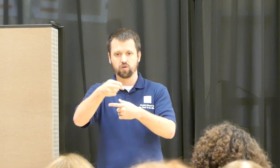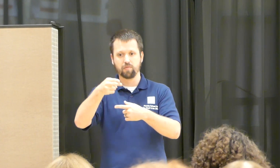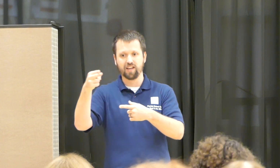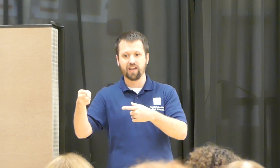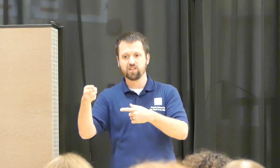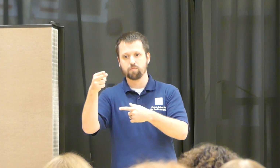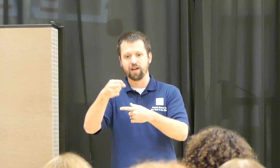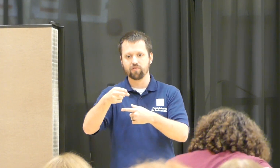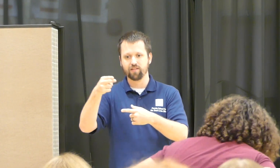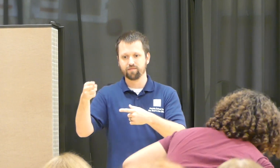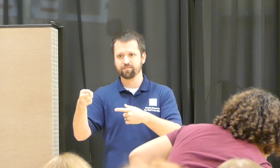big patient down